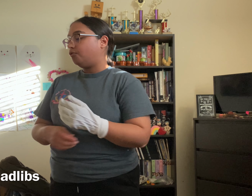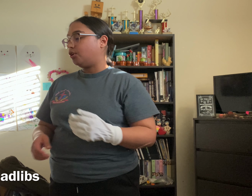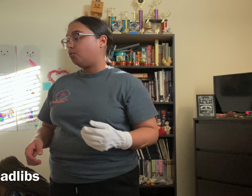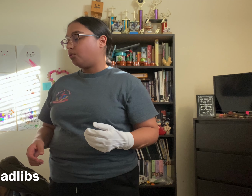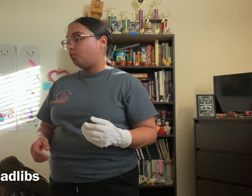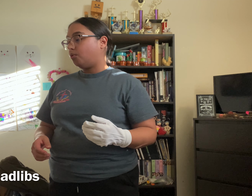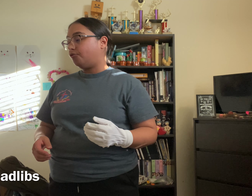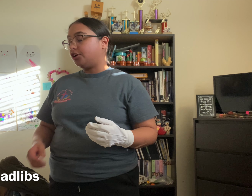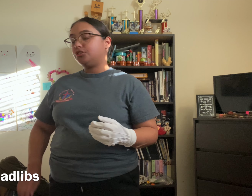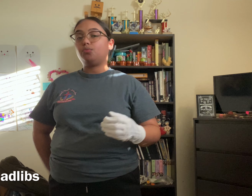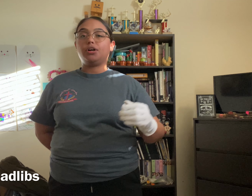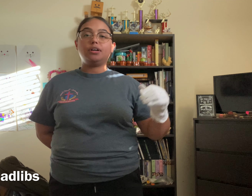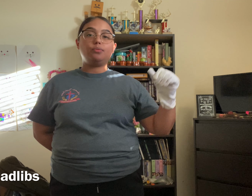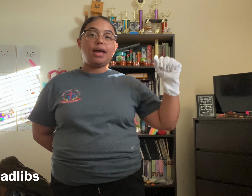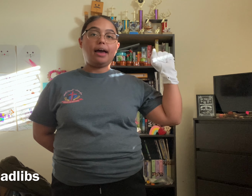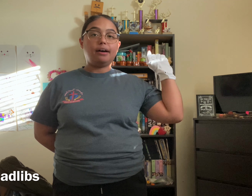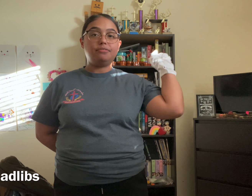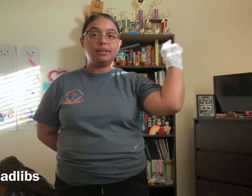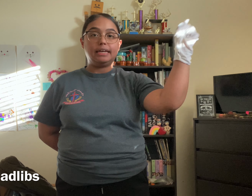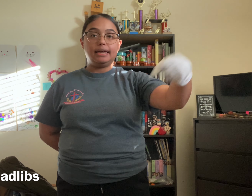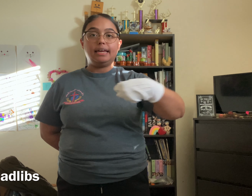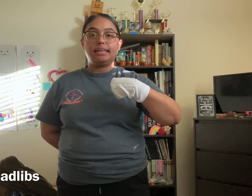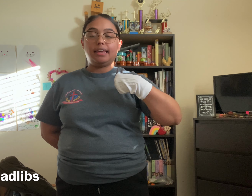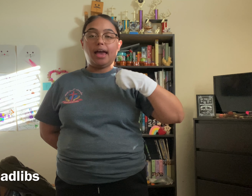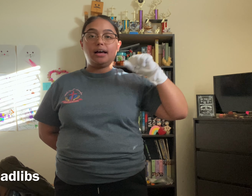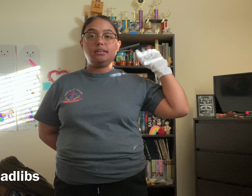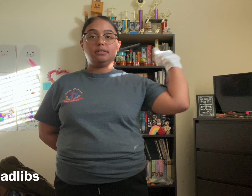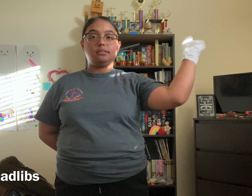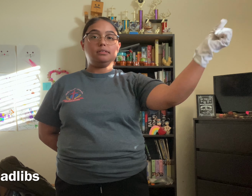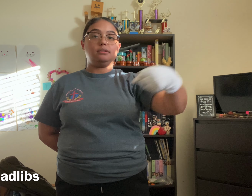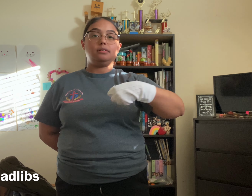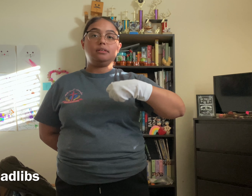our first word, we have yeah.